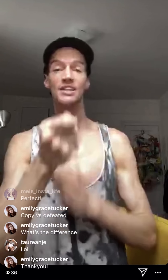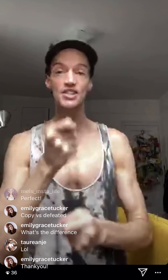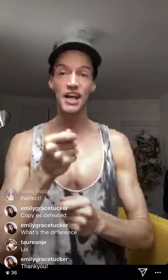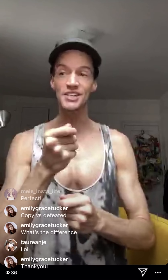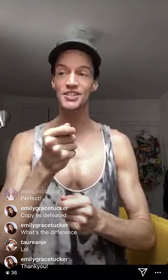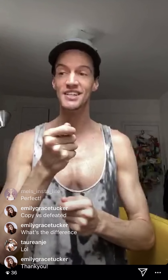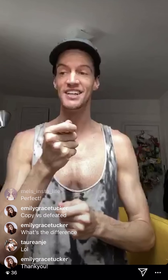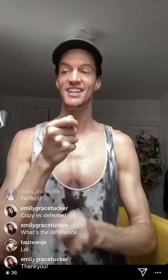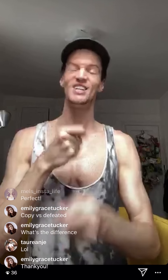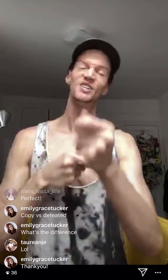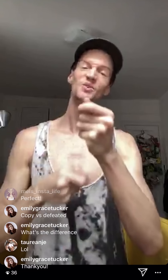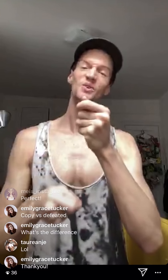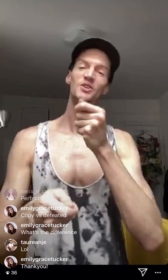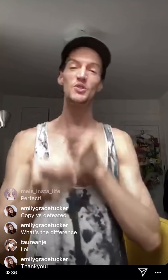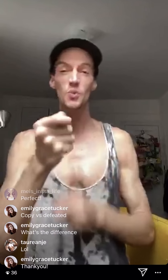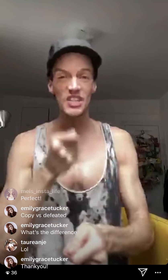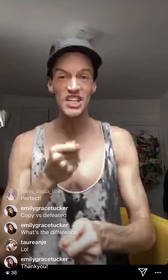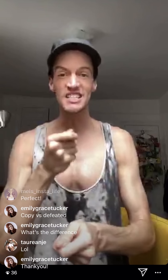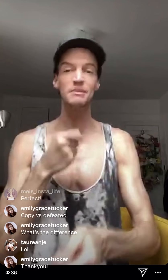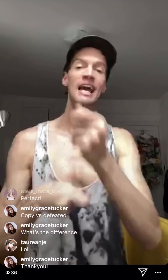exchange, you're switching something out.